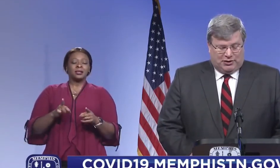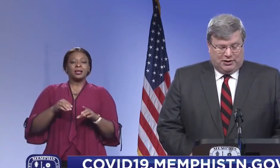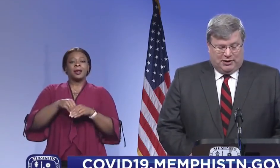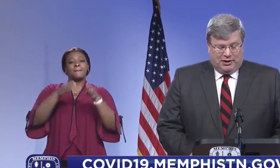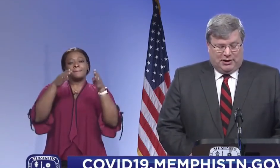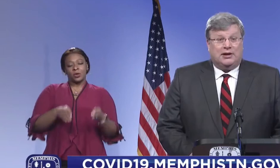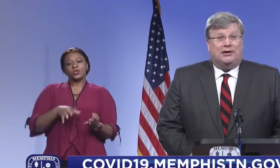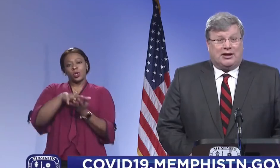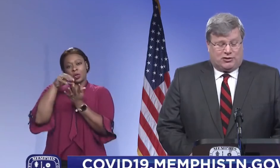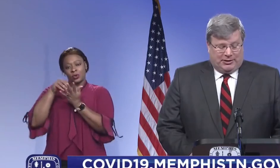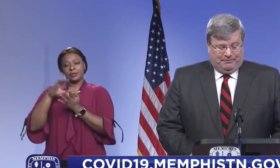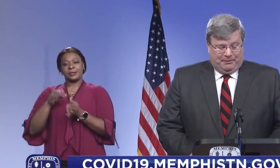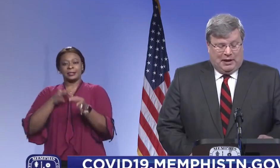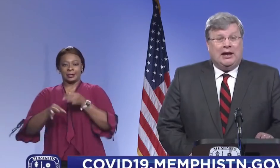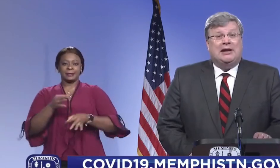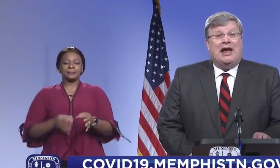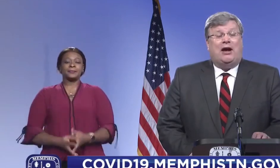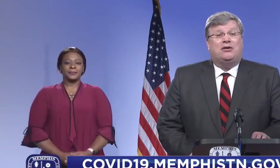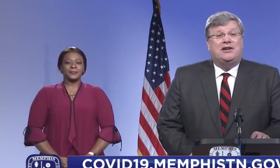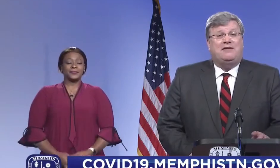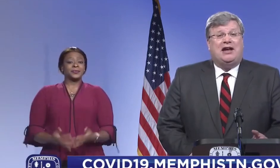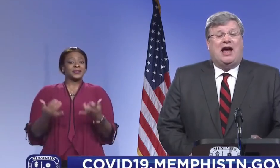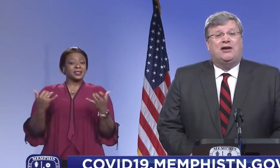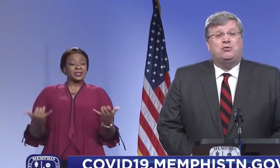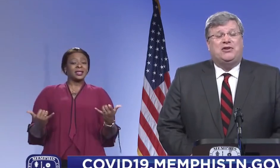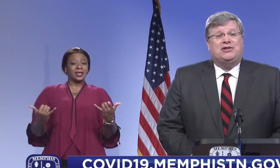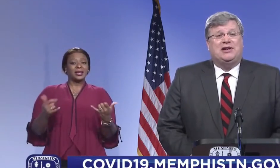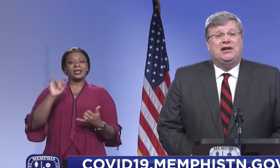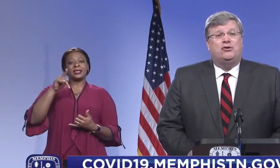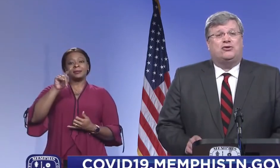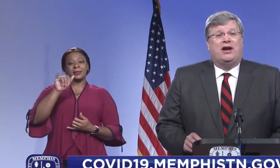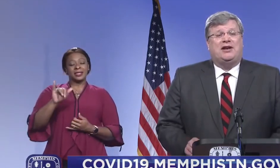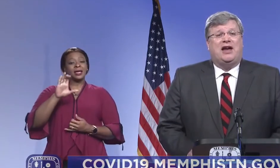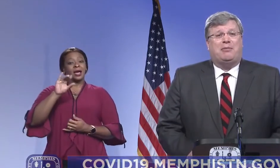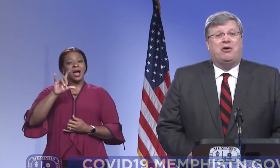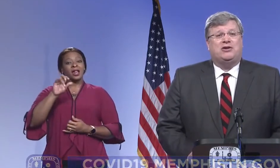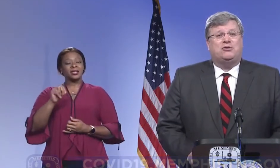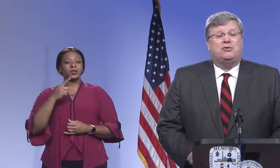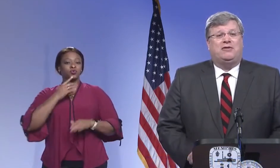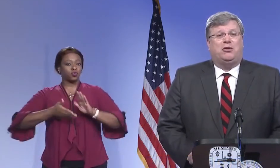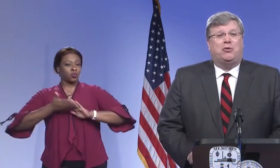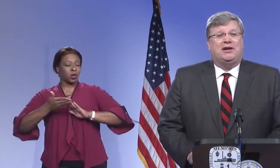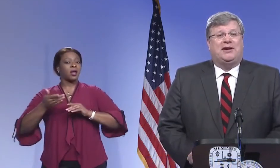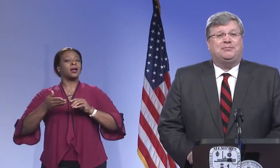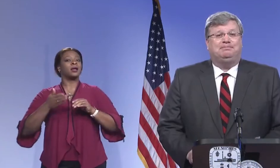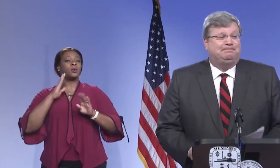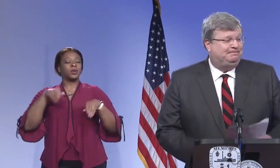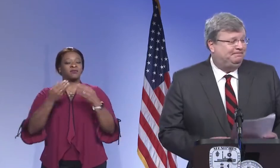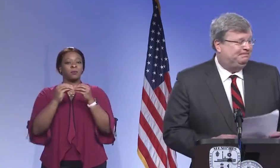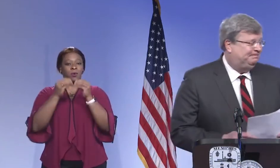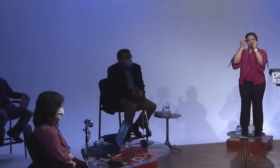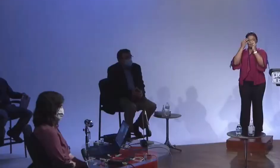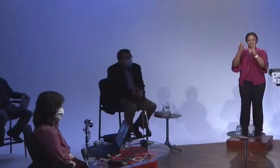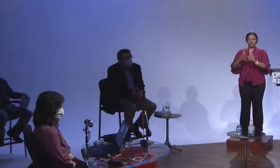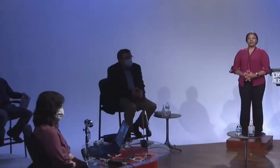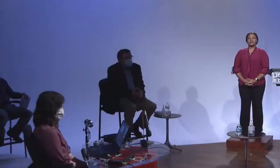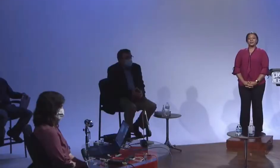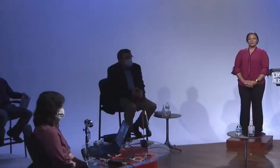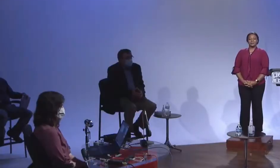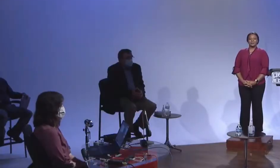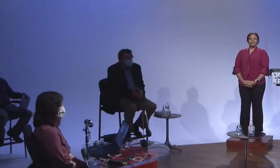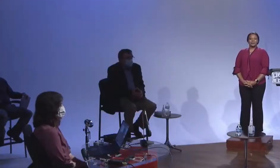in-person lecturing. Now, Tiffany Collins with the city, who's directing the operations, will give a little more detail.